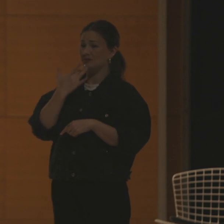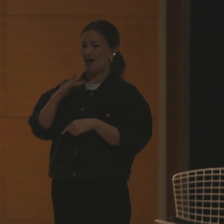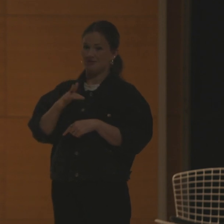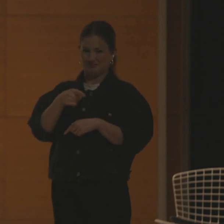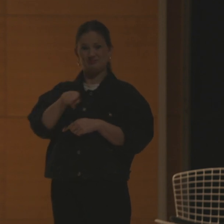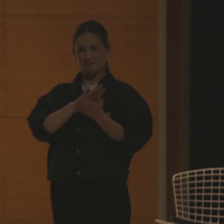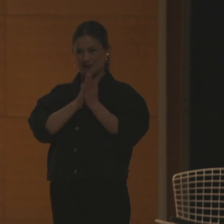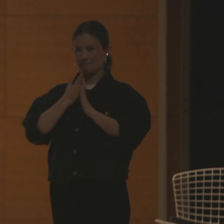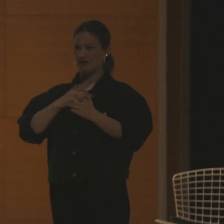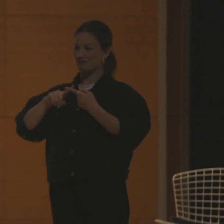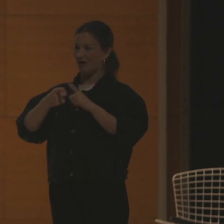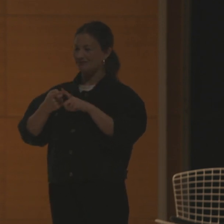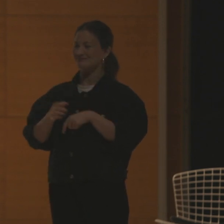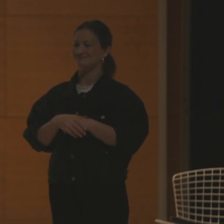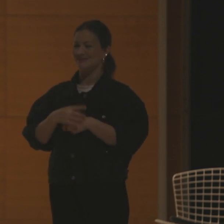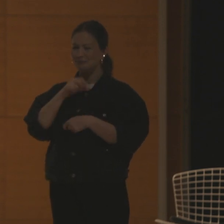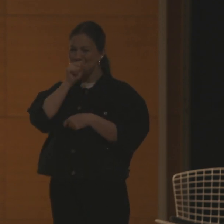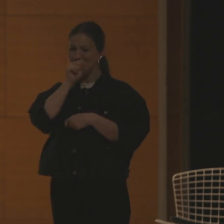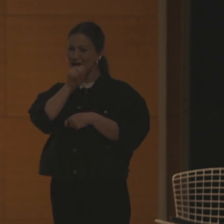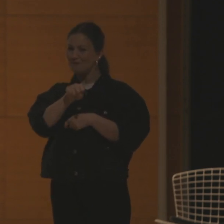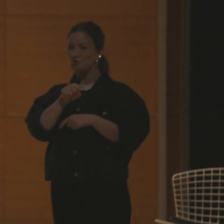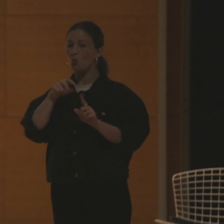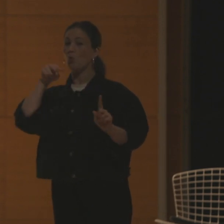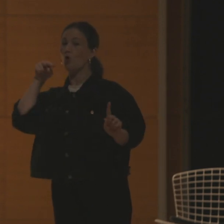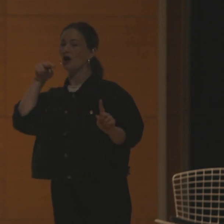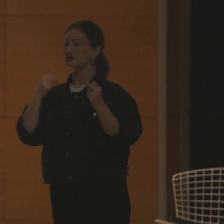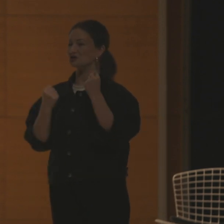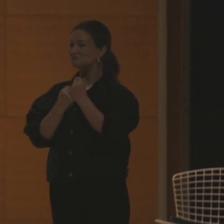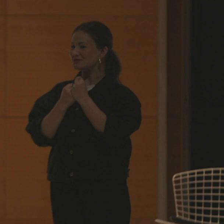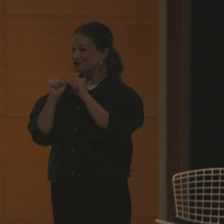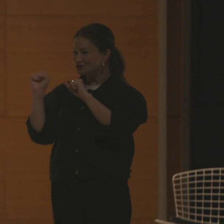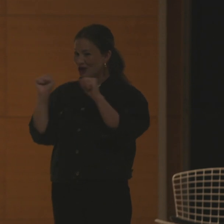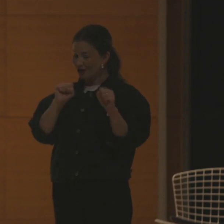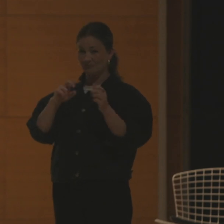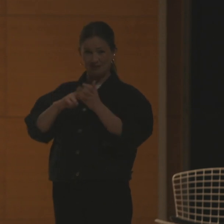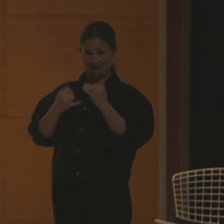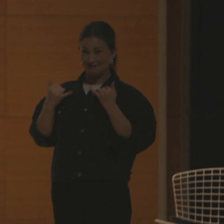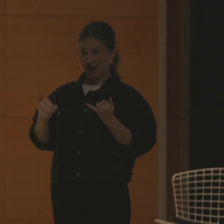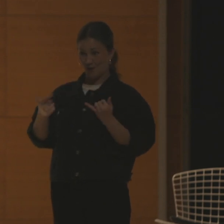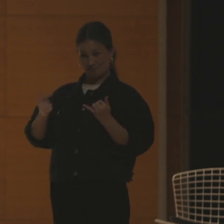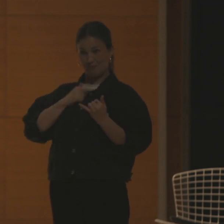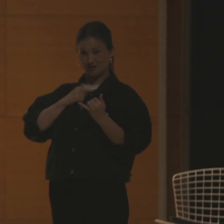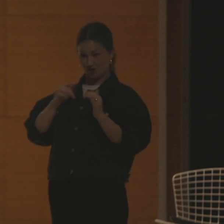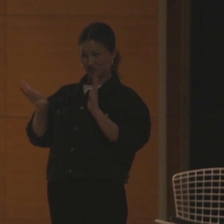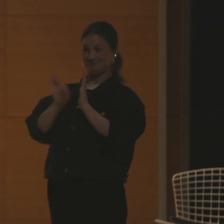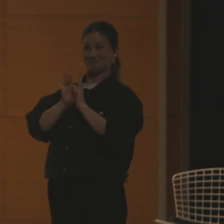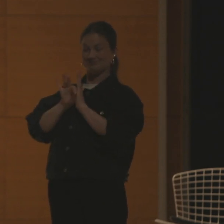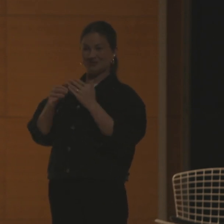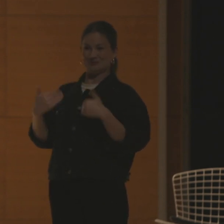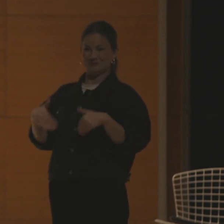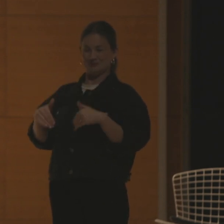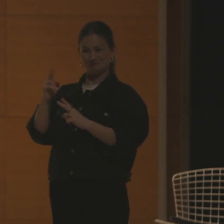friends. I love to cheer from the sidelines, so it's a surreal and unexpected honor to be named this year. And I'm really glad I picked up